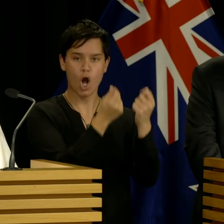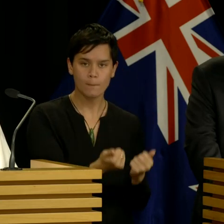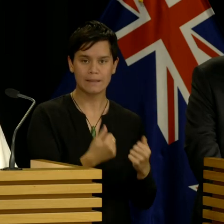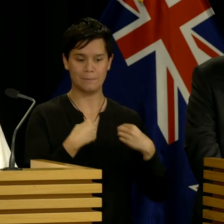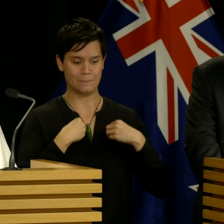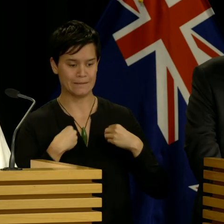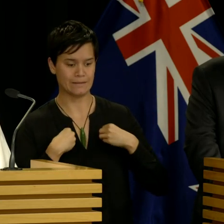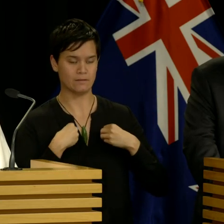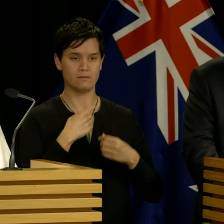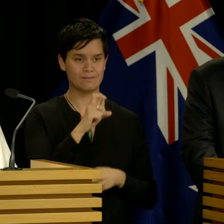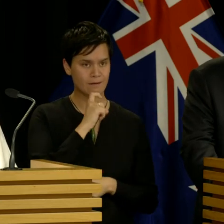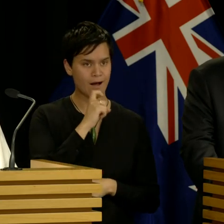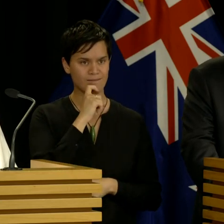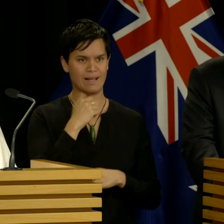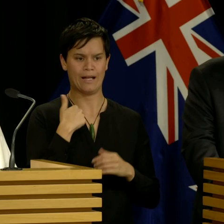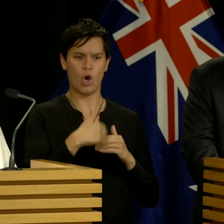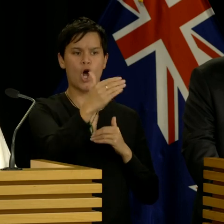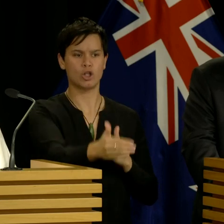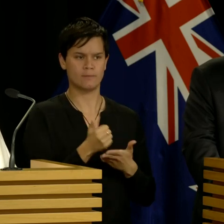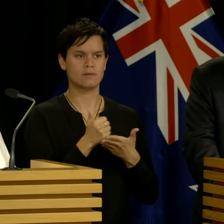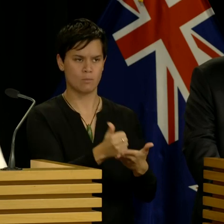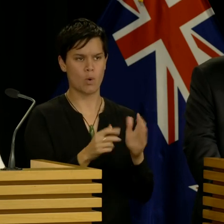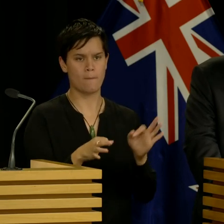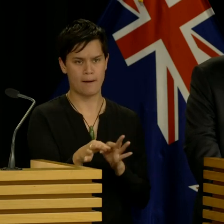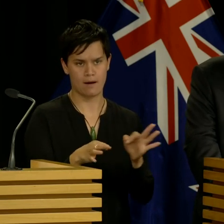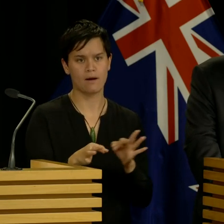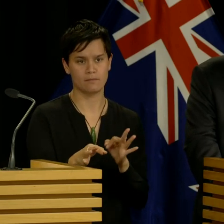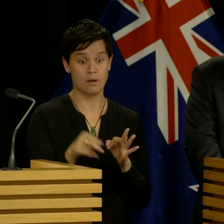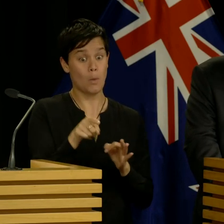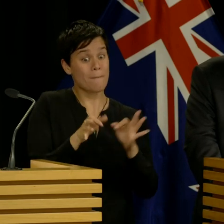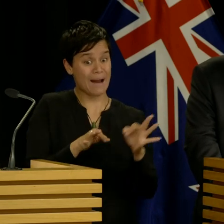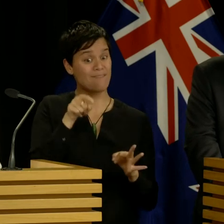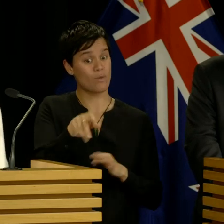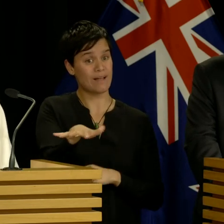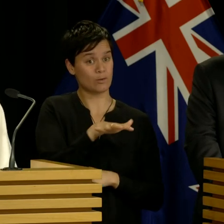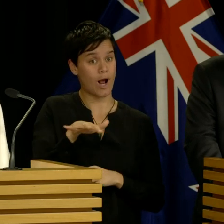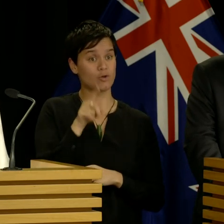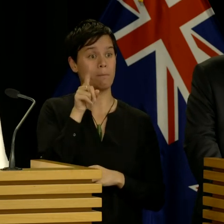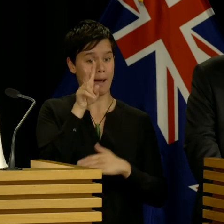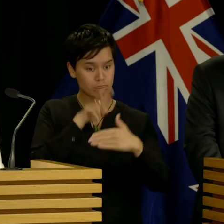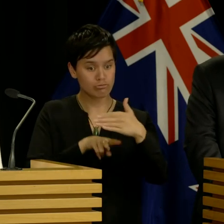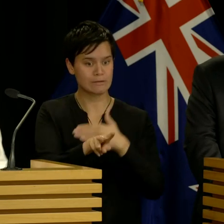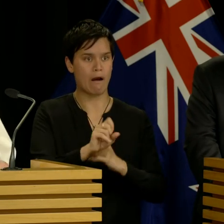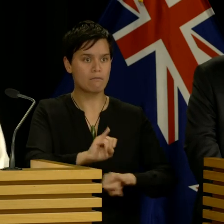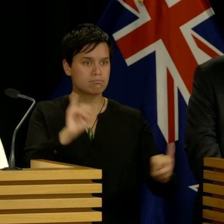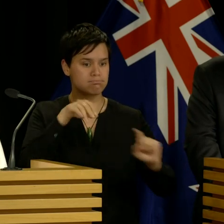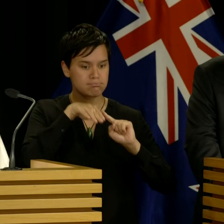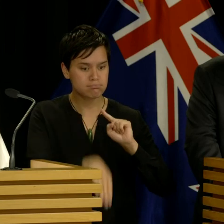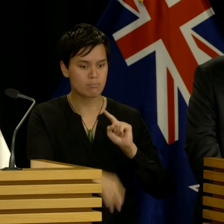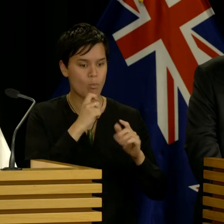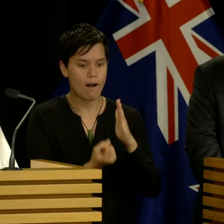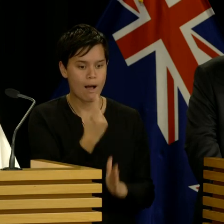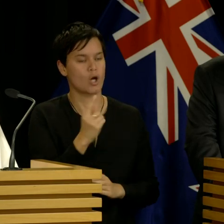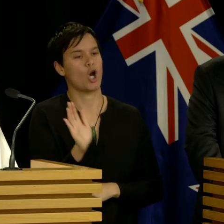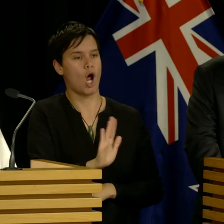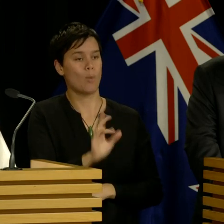businesses and workers. I reiterate that while we are planning for that situation, we are not predicting it, but it is responsible to do